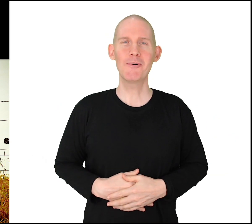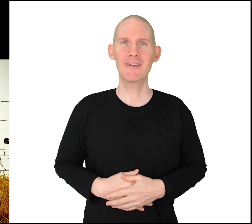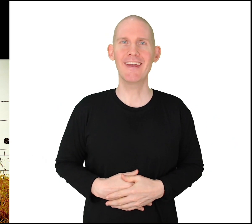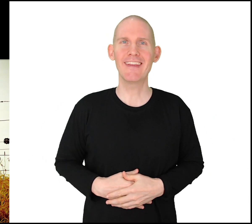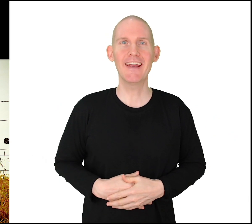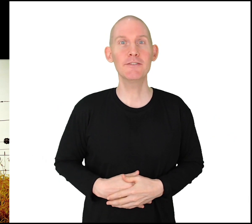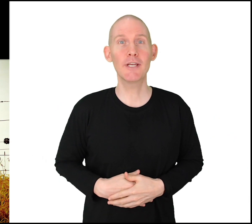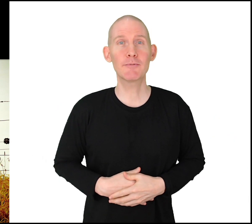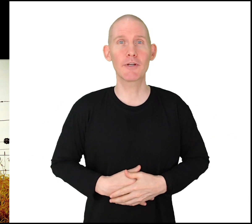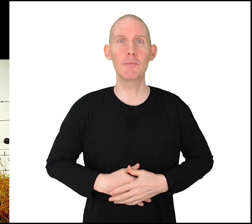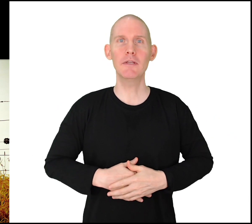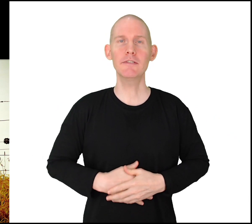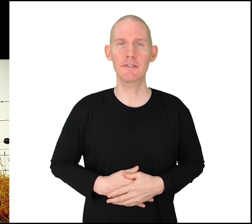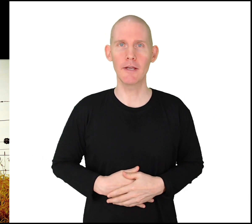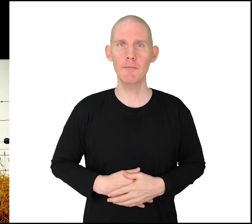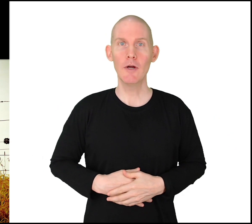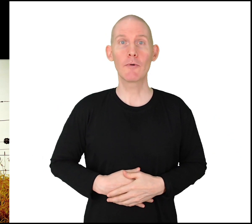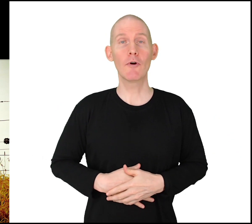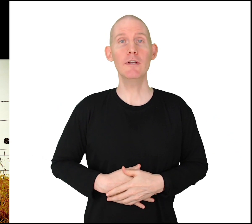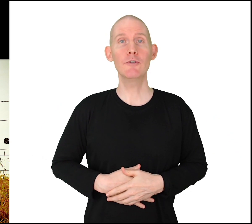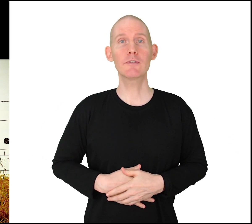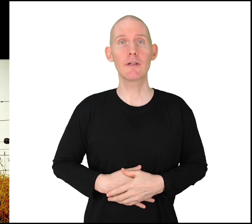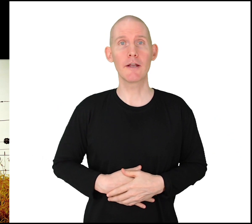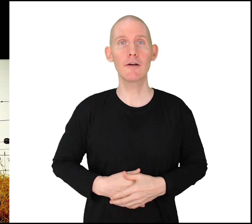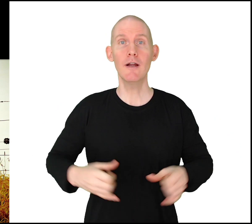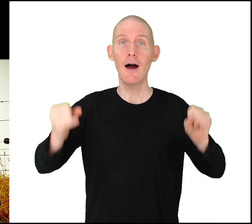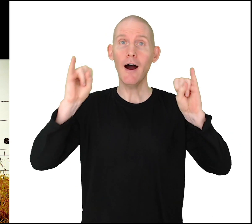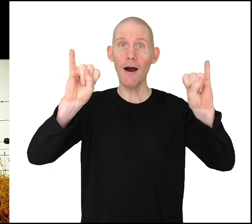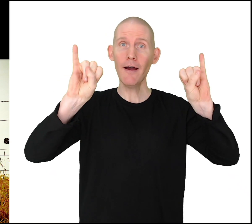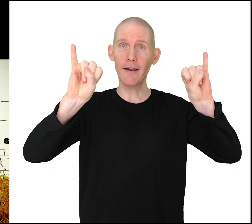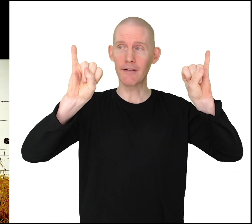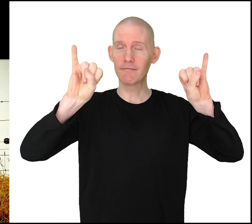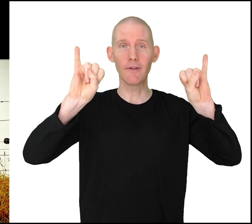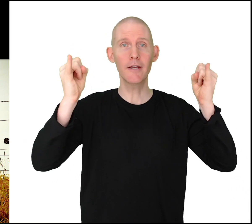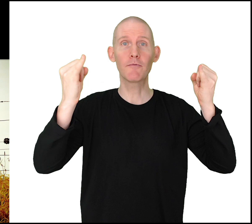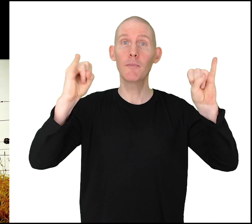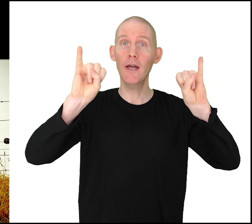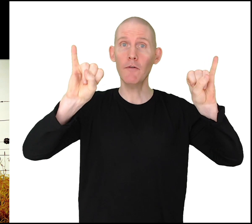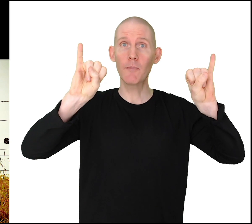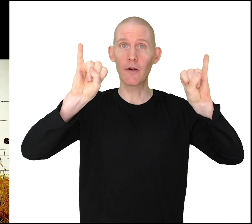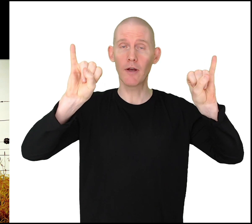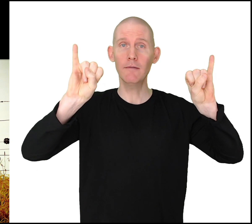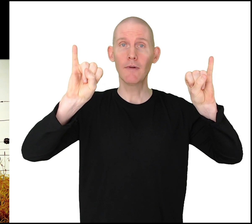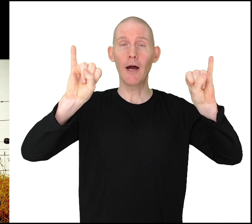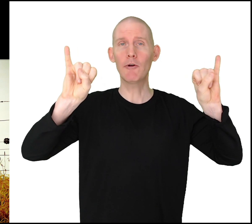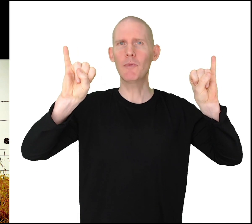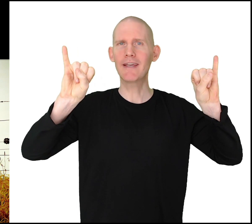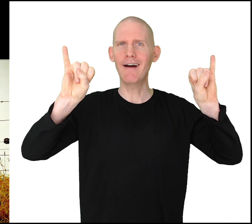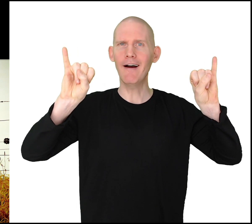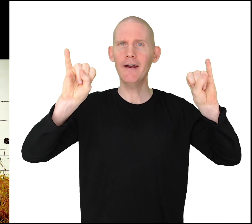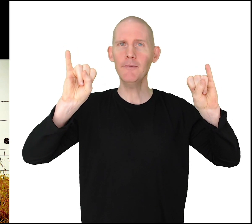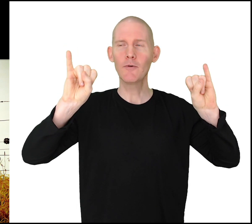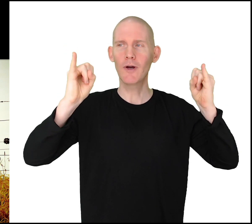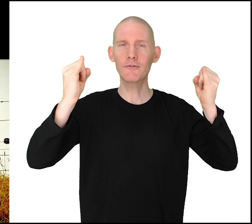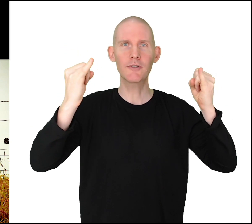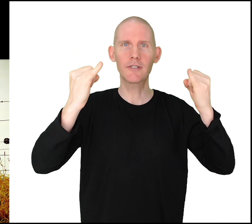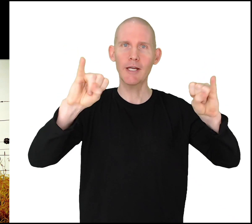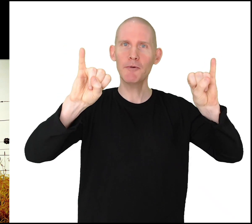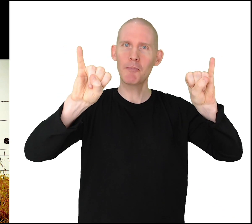Okay, the hand shapes are going to be the same. We're going to use the letter I, like from the alphabet, right? How do you make an I? Well, just stick up your